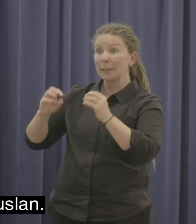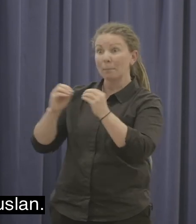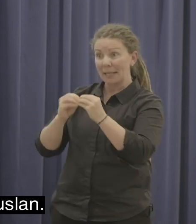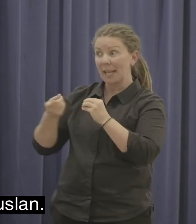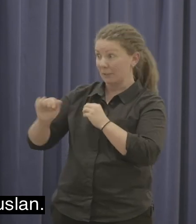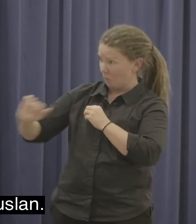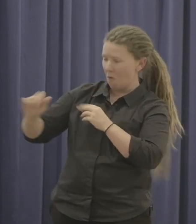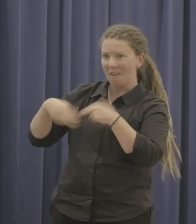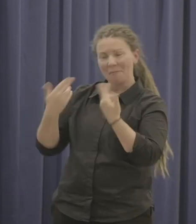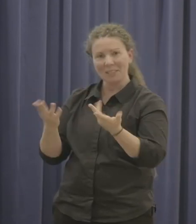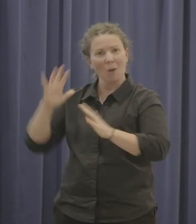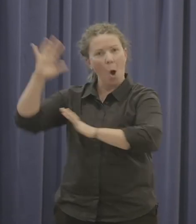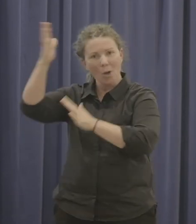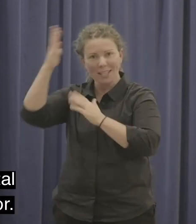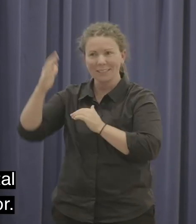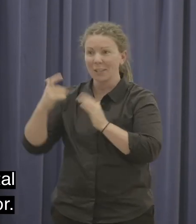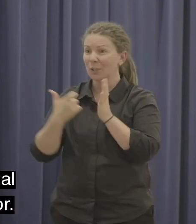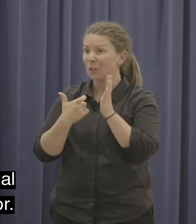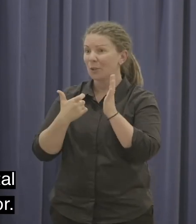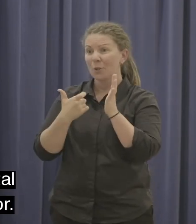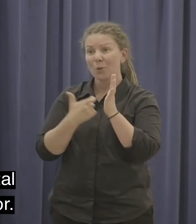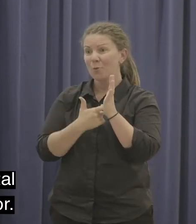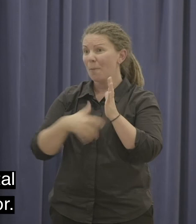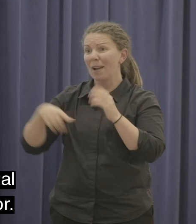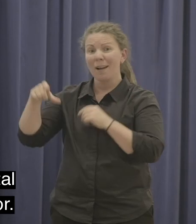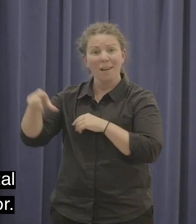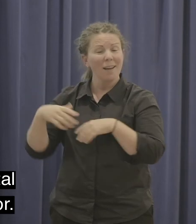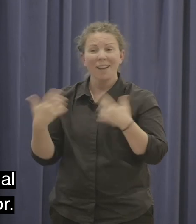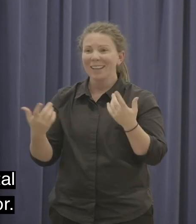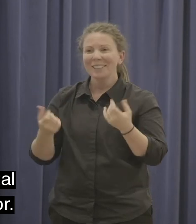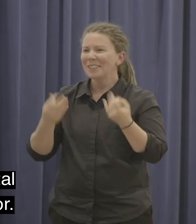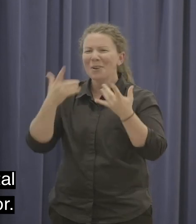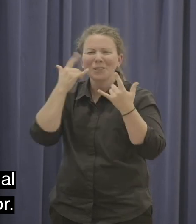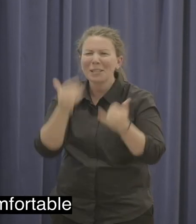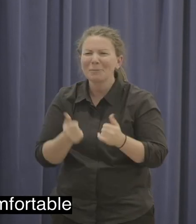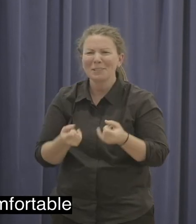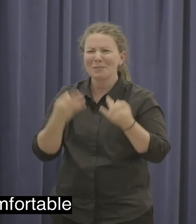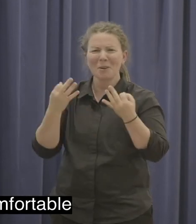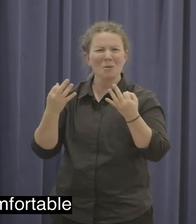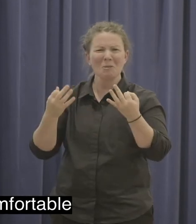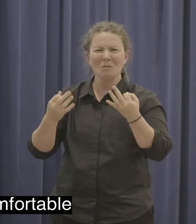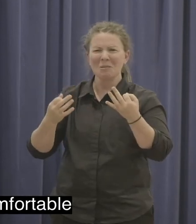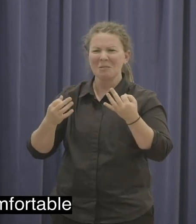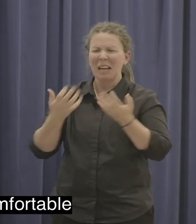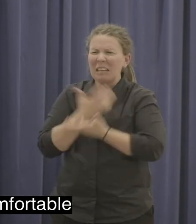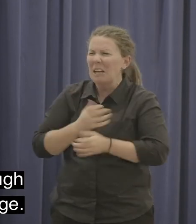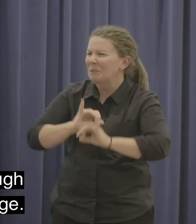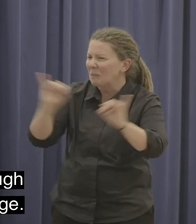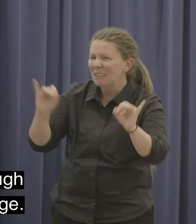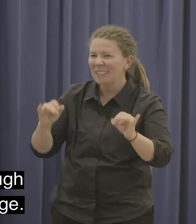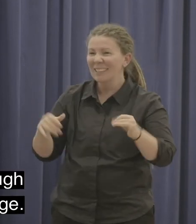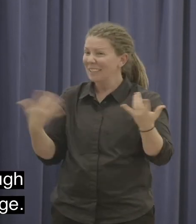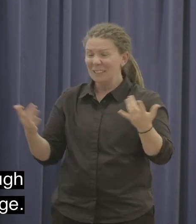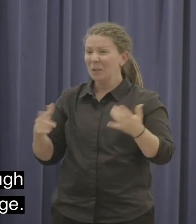her family Auslan. Rebecca is non-judgmental with a great sense of humour, and she makes everyone feel comfortable as